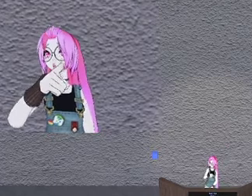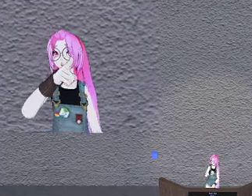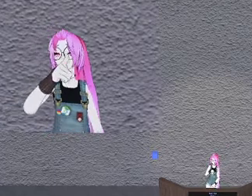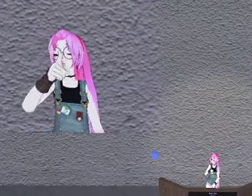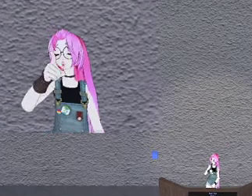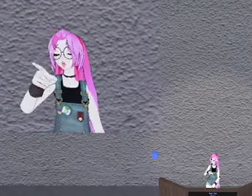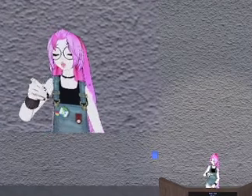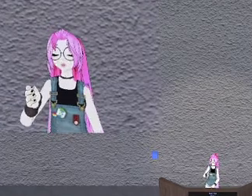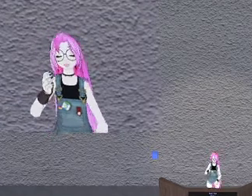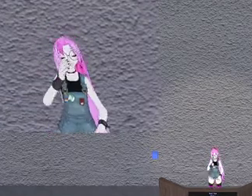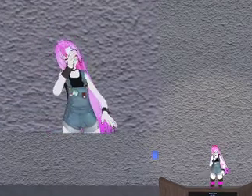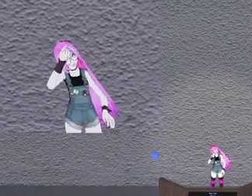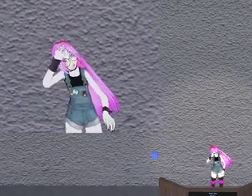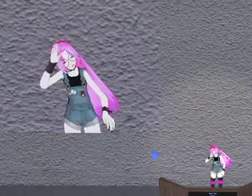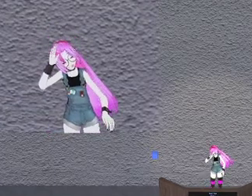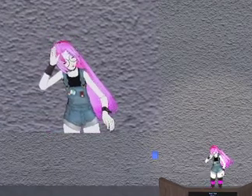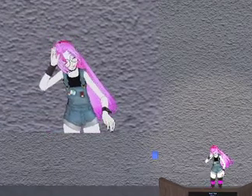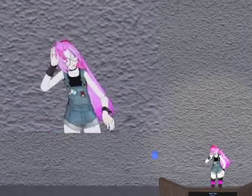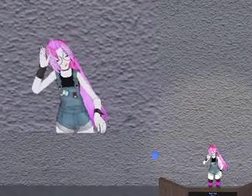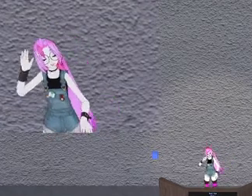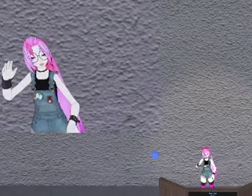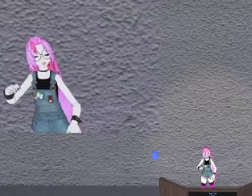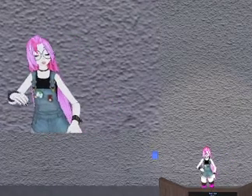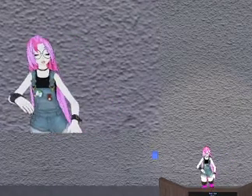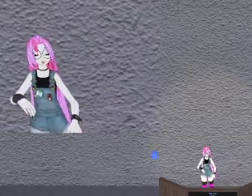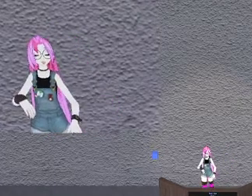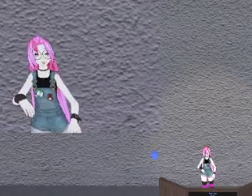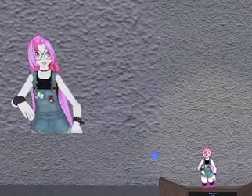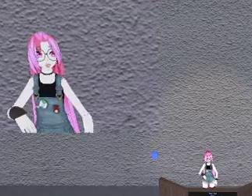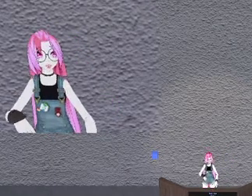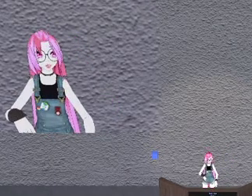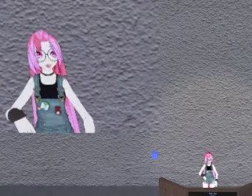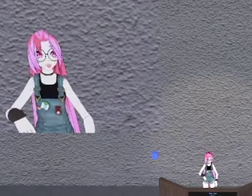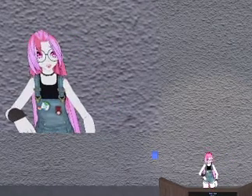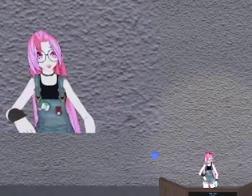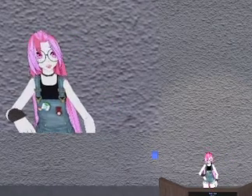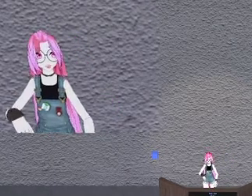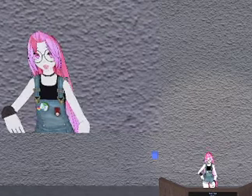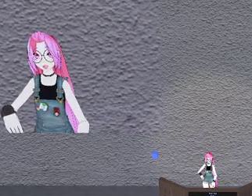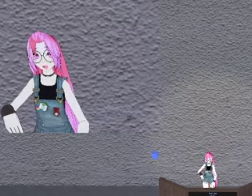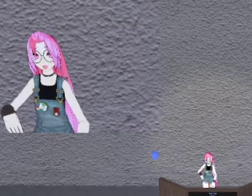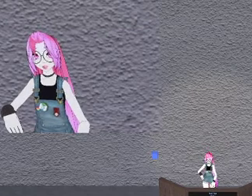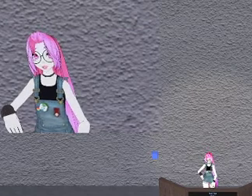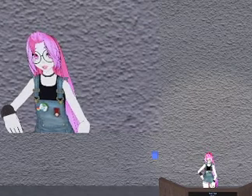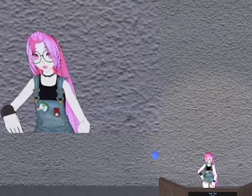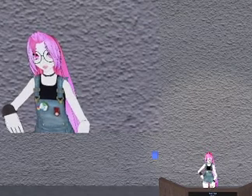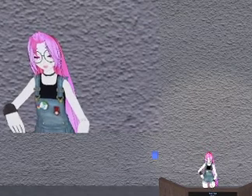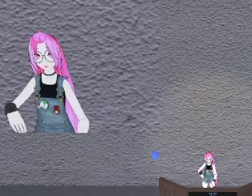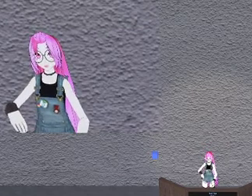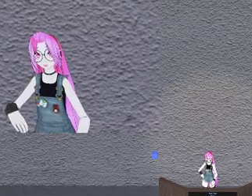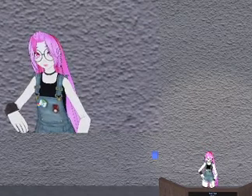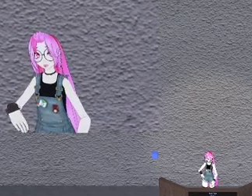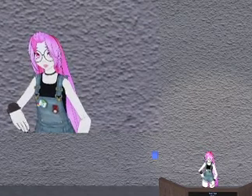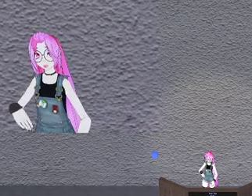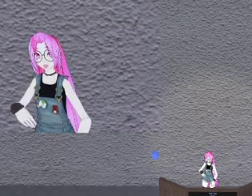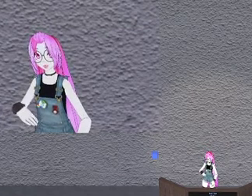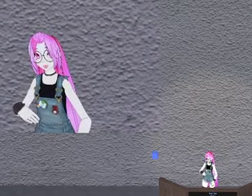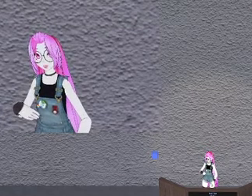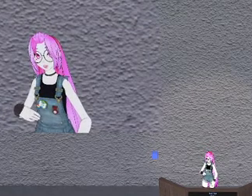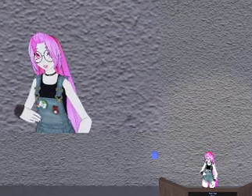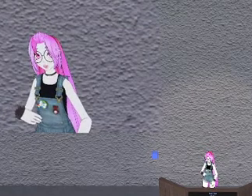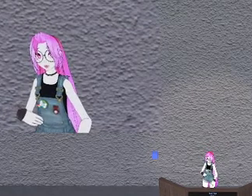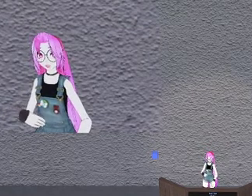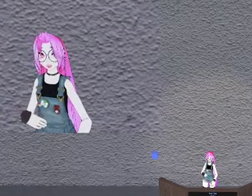right. Yeah, Devin's World is super, super laggy, but he has every single controller like modeled in it, even